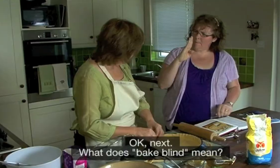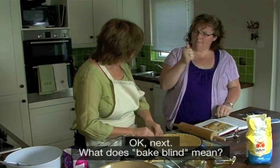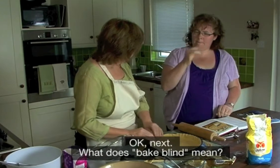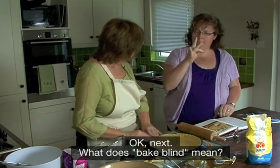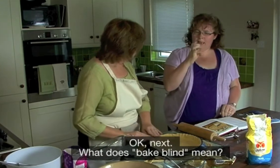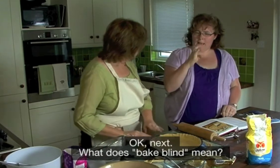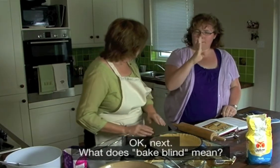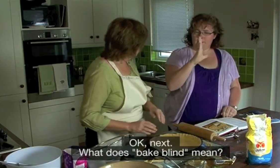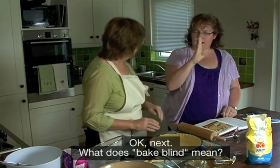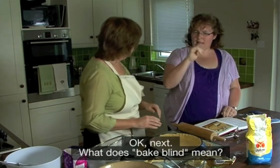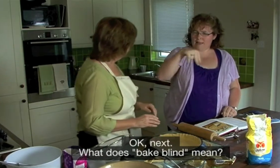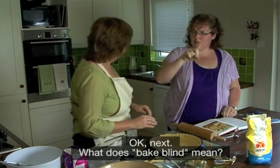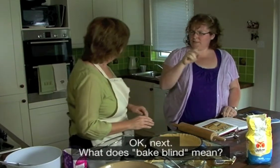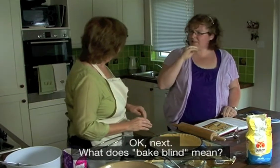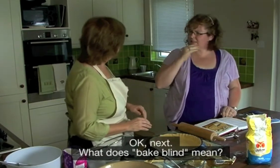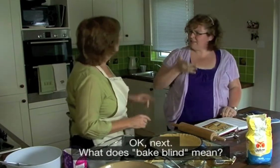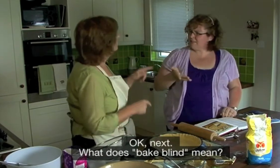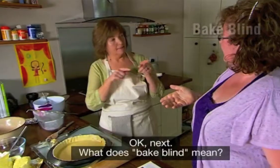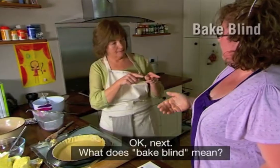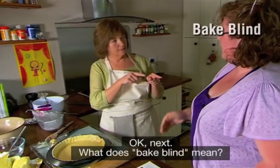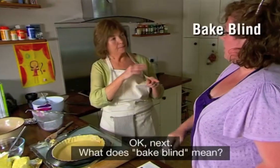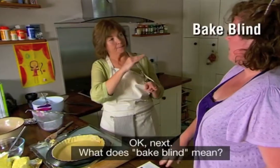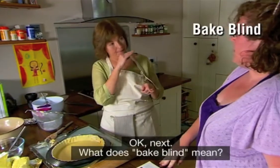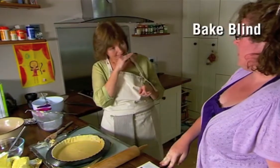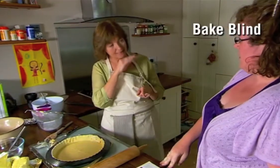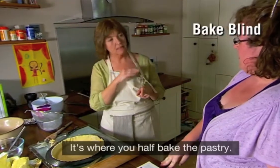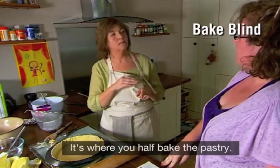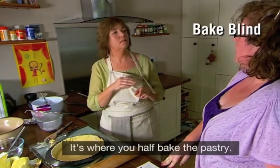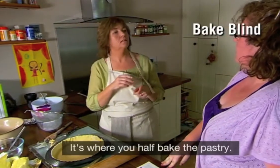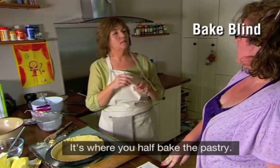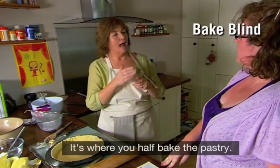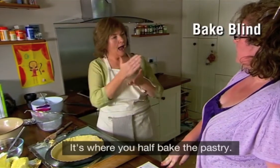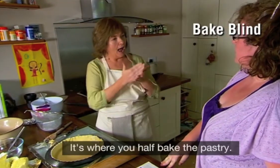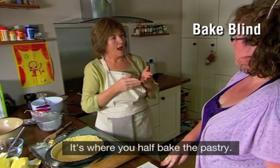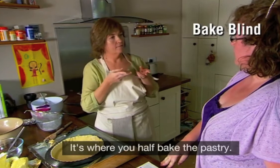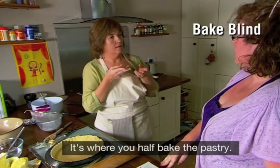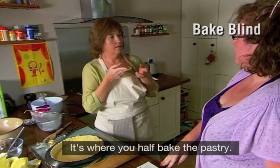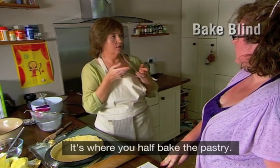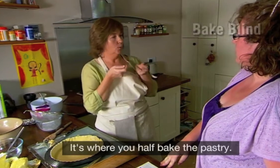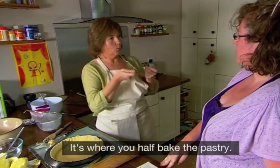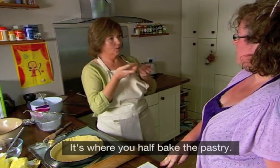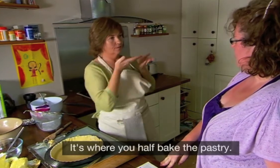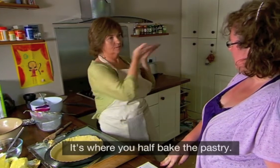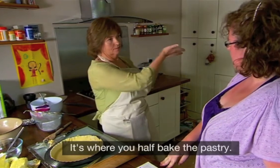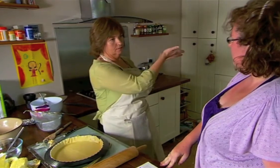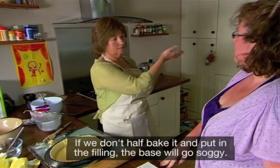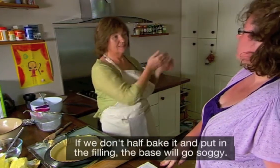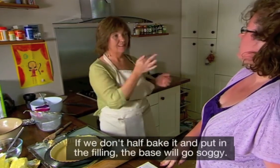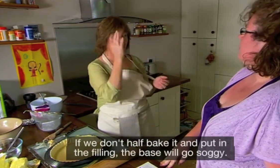Okay, next. What does bake blind mean? It's where you half bake the pastry. If we don't half